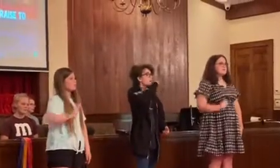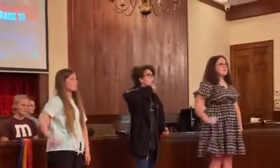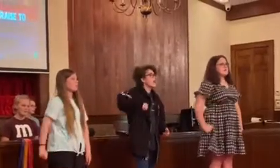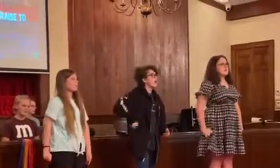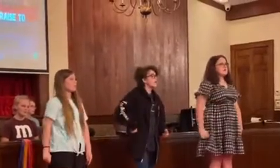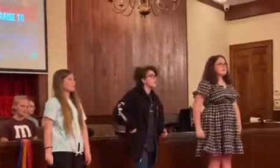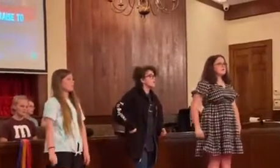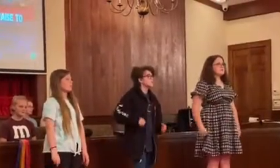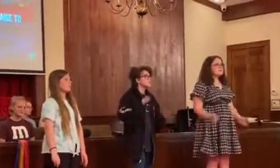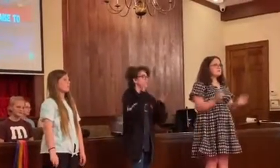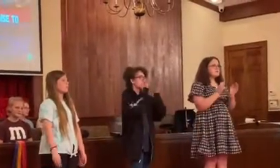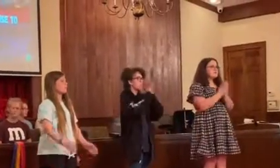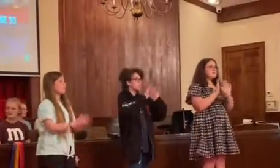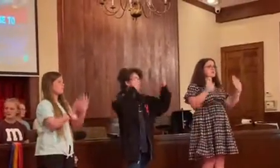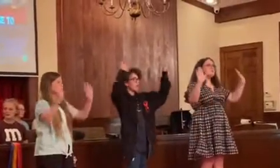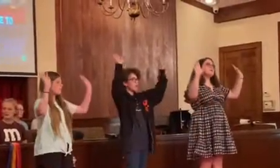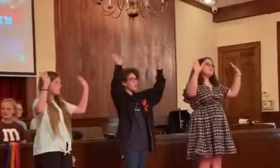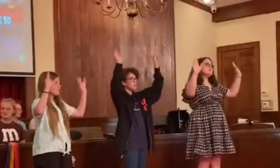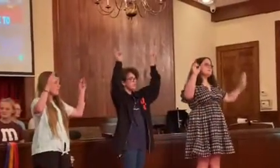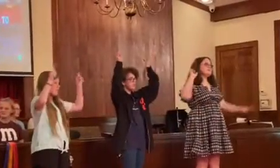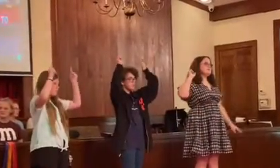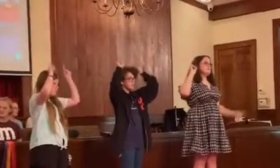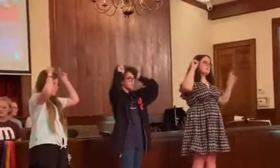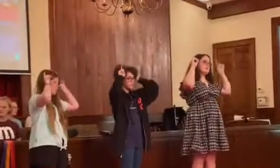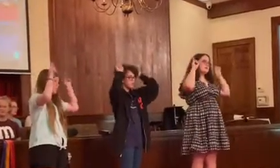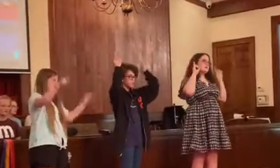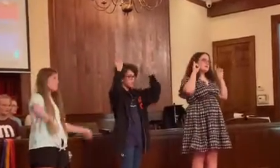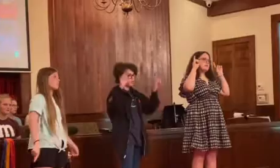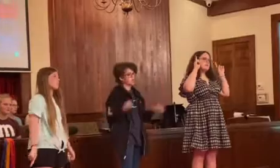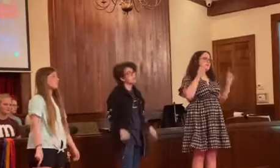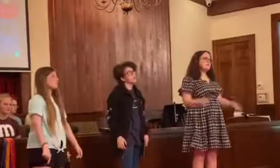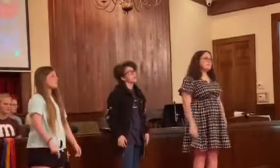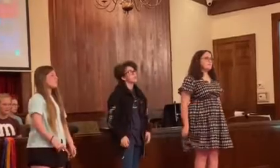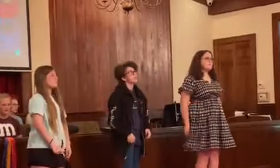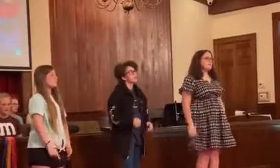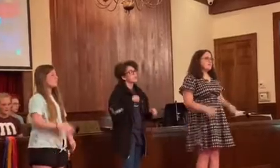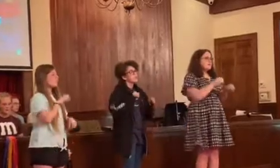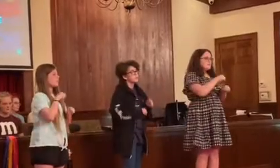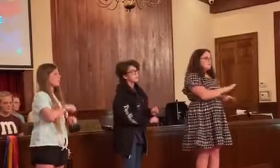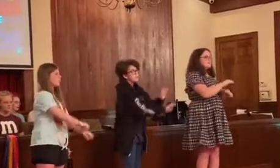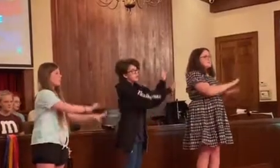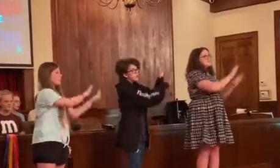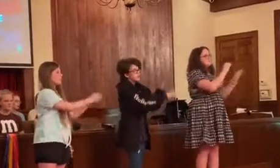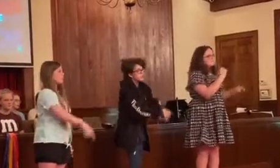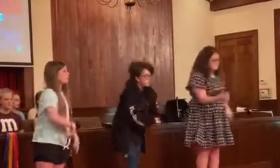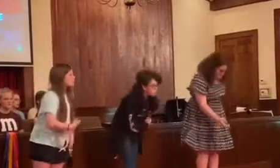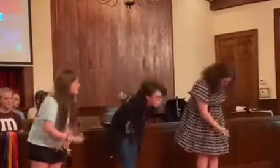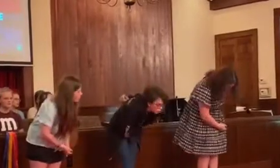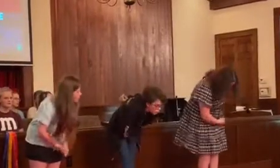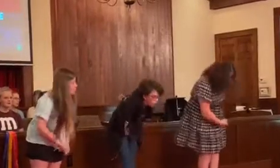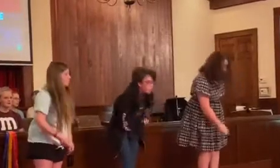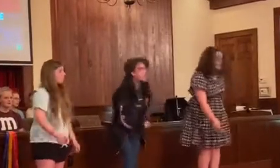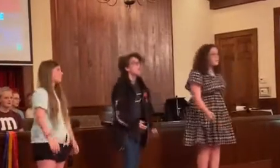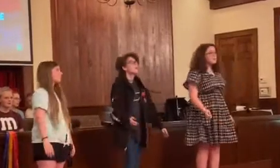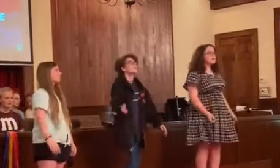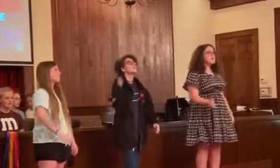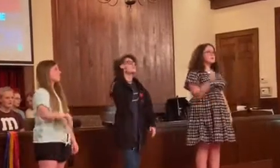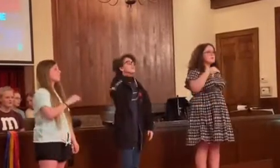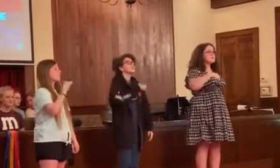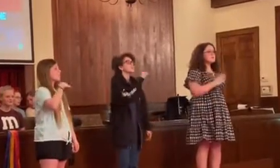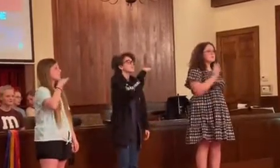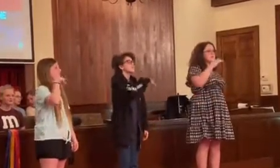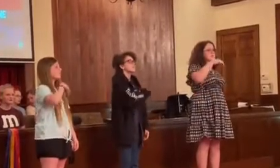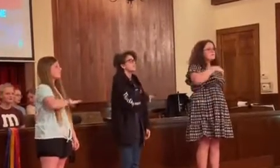and majesty, praise to the King Knock the sun out